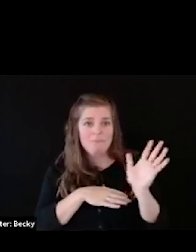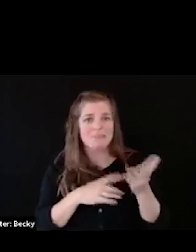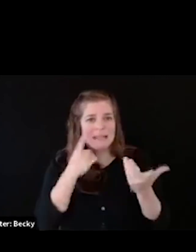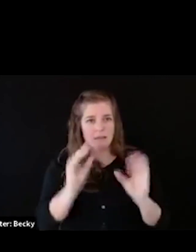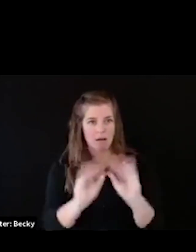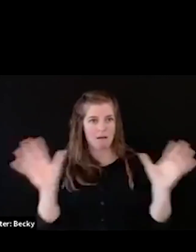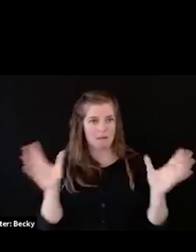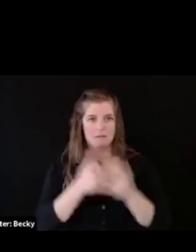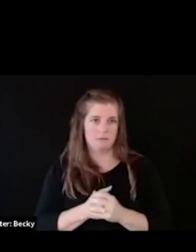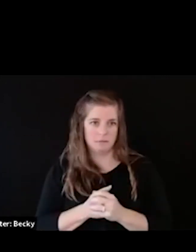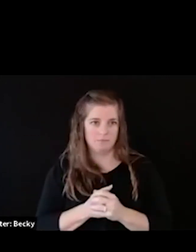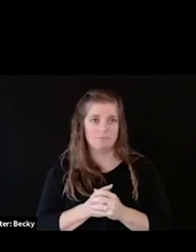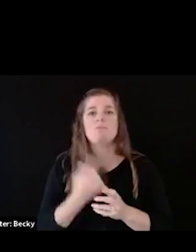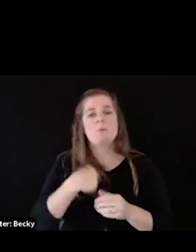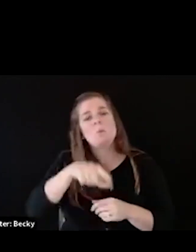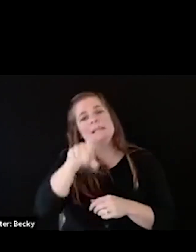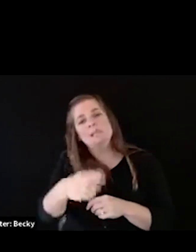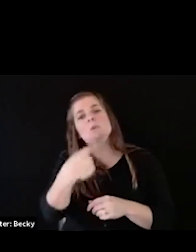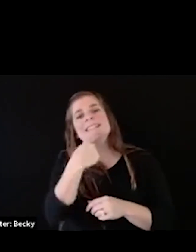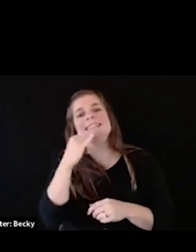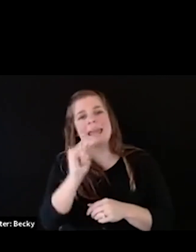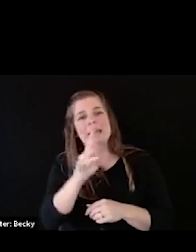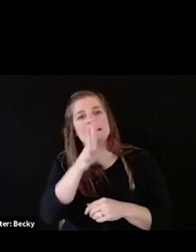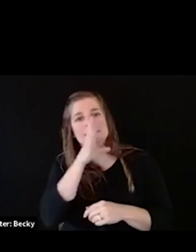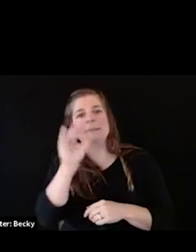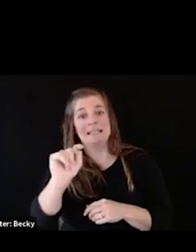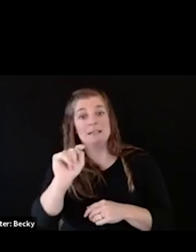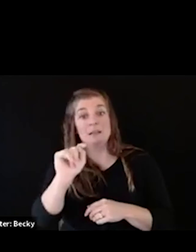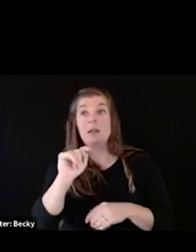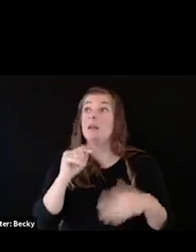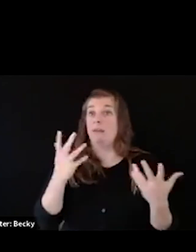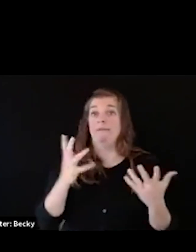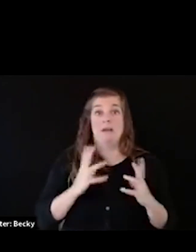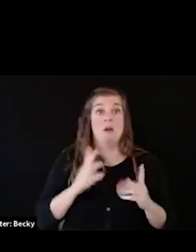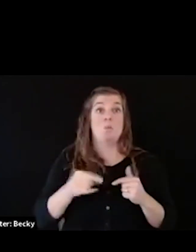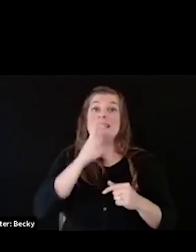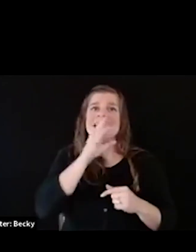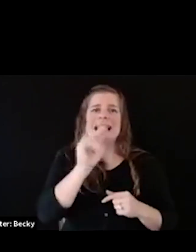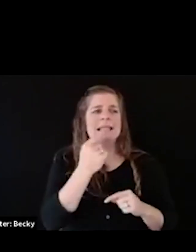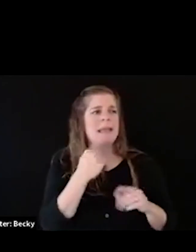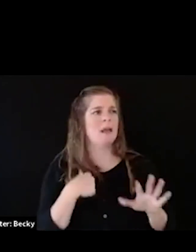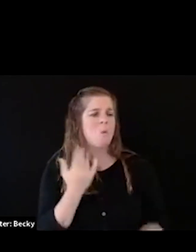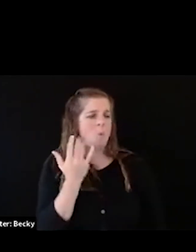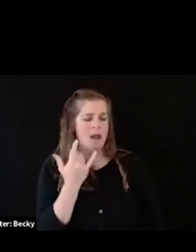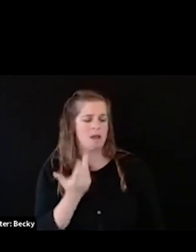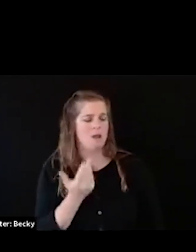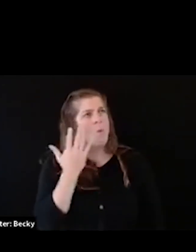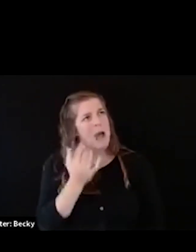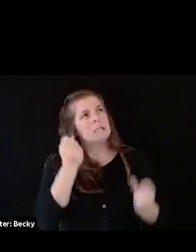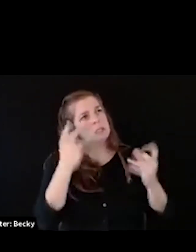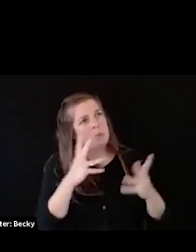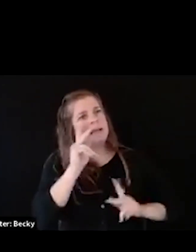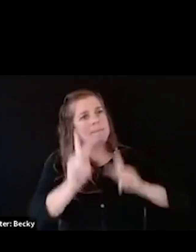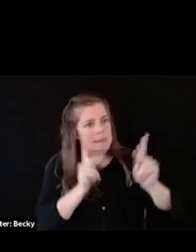obvious, and we need to say it out loud. And then, of course, once we say it, we have to ask questions like, why is this? Why do so many men sexually assault and sexually